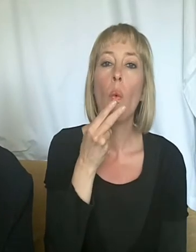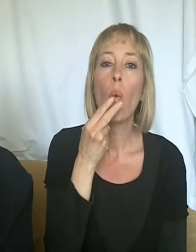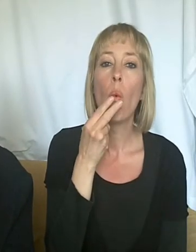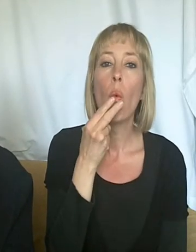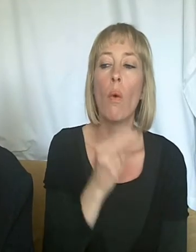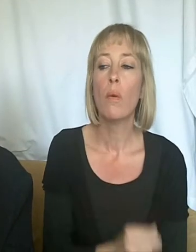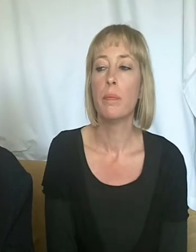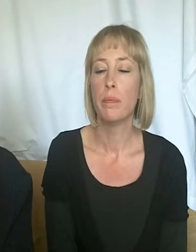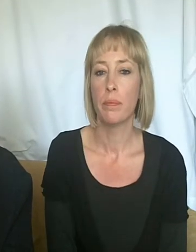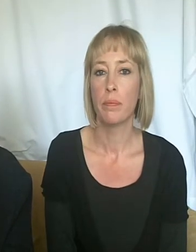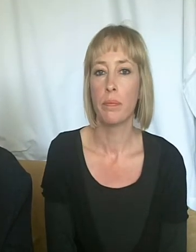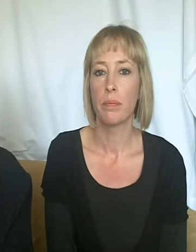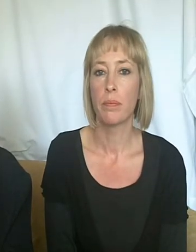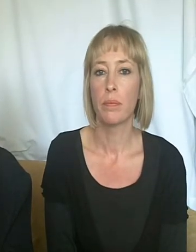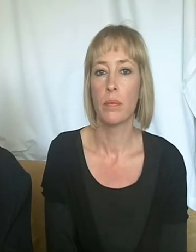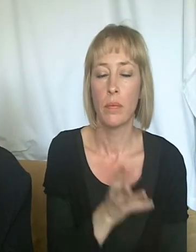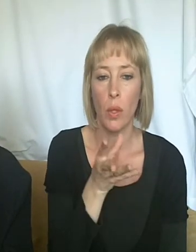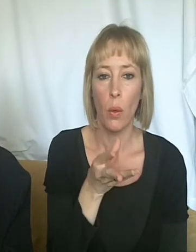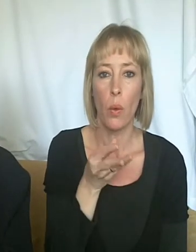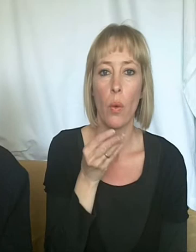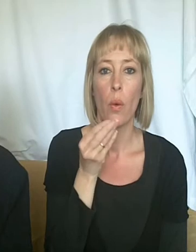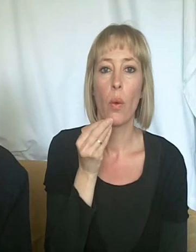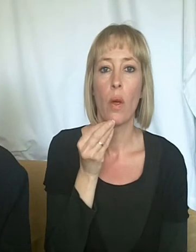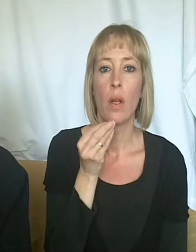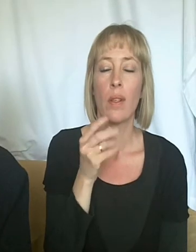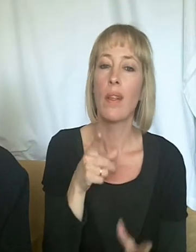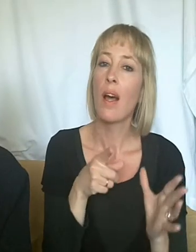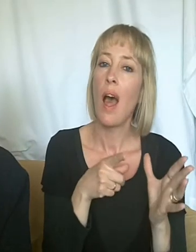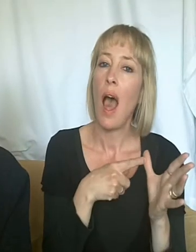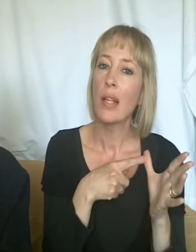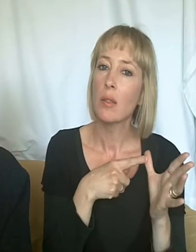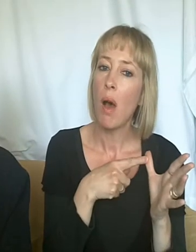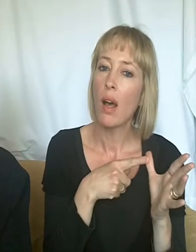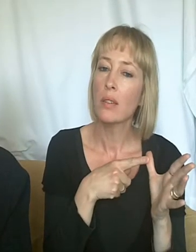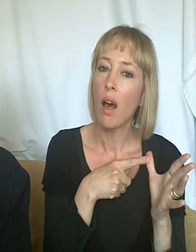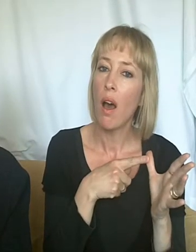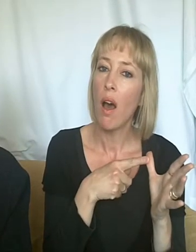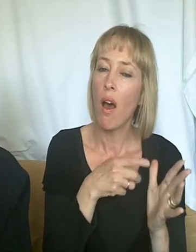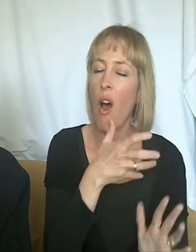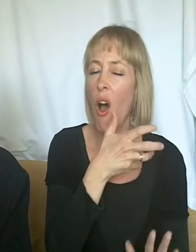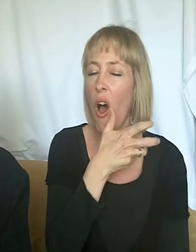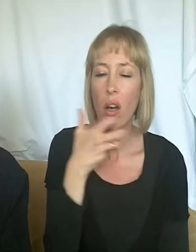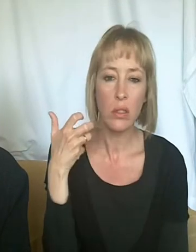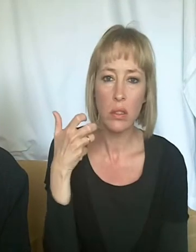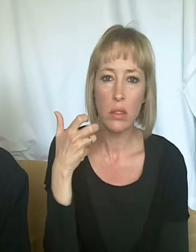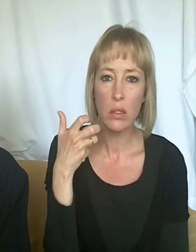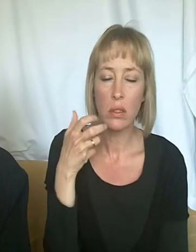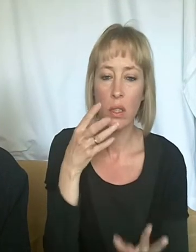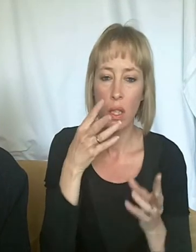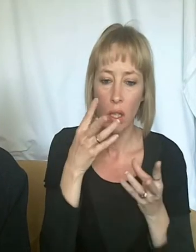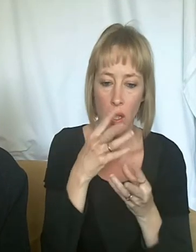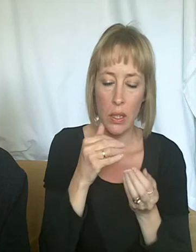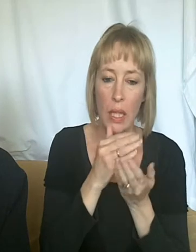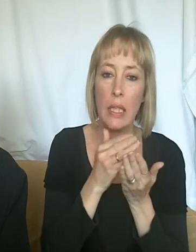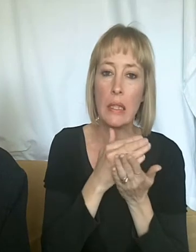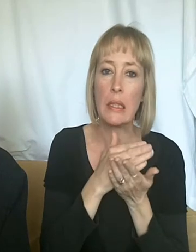draw on your electronic cigarette, the atomizer heats very hot and it splits